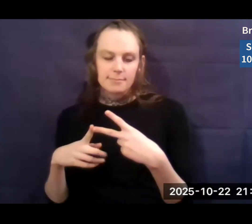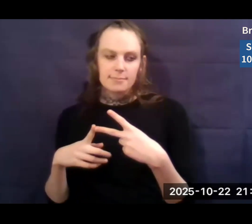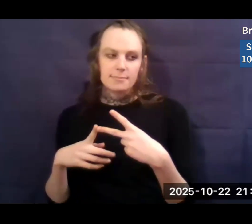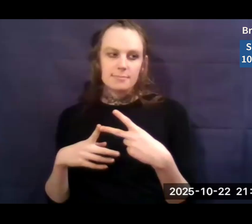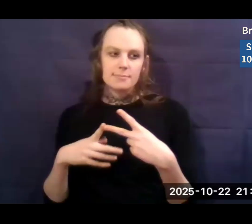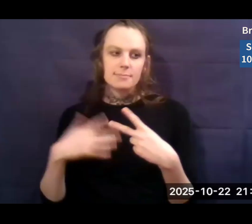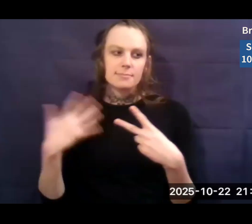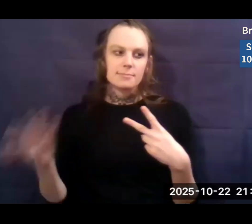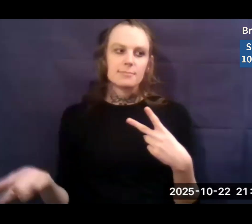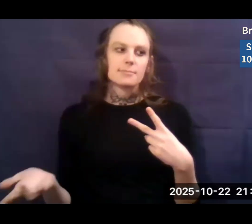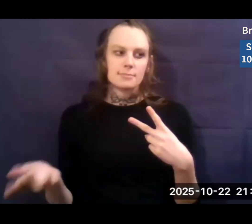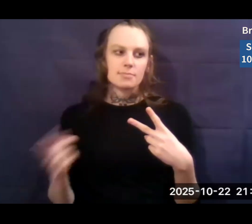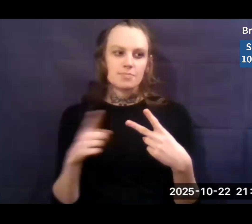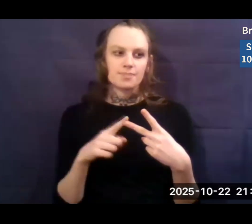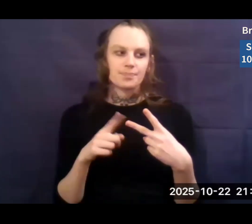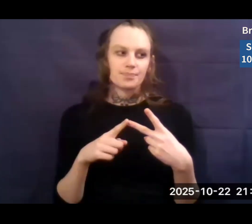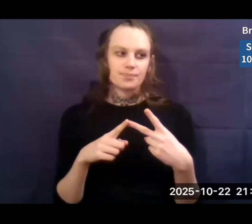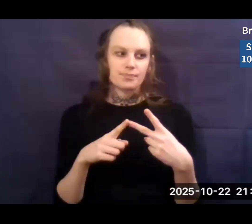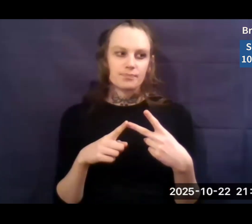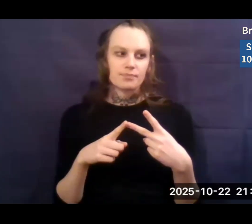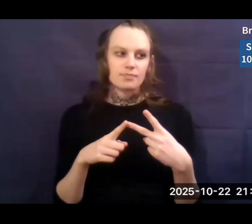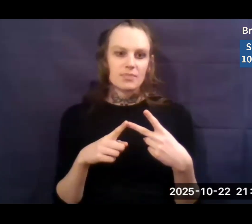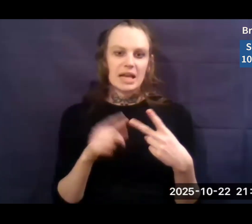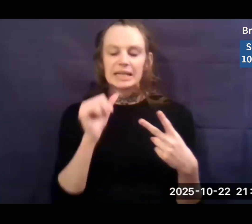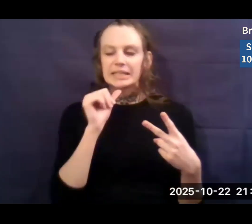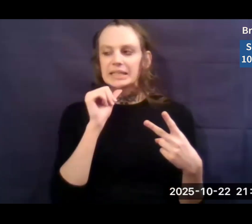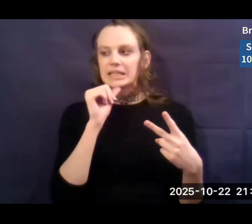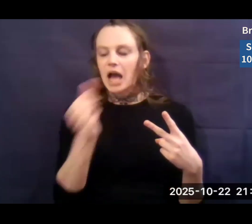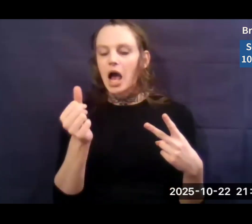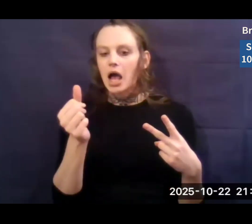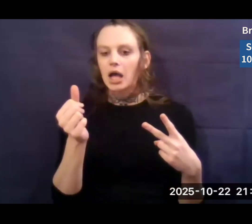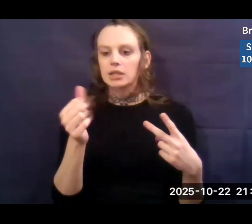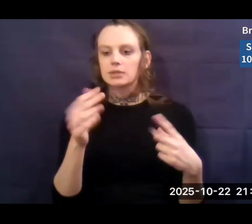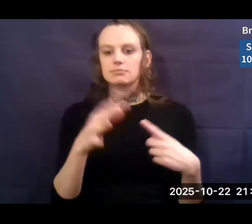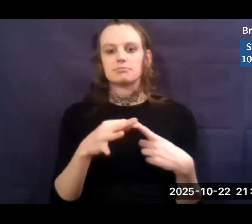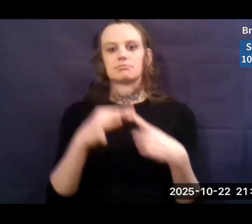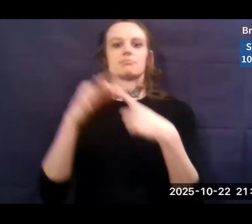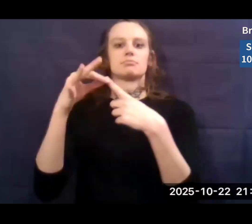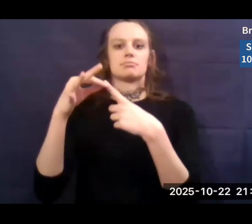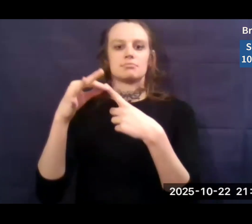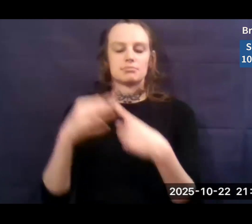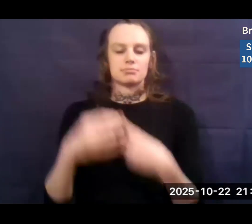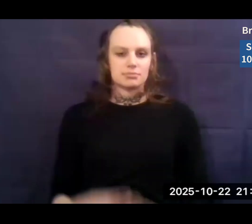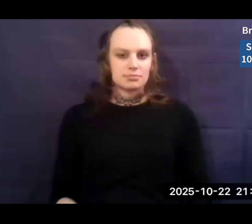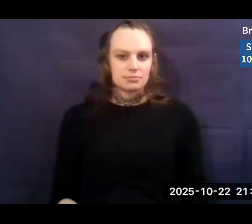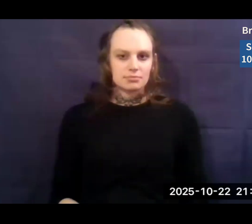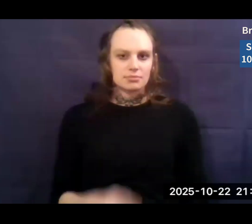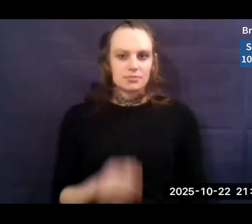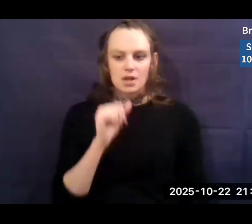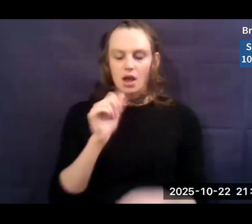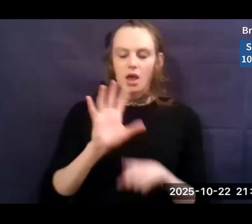like having, not being unremarkable, being not being outstanding,